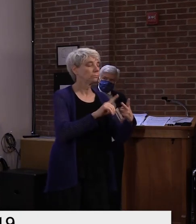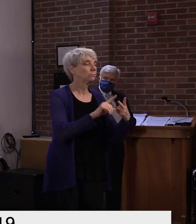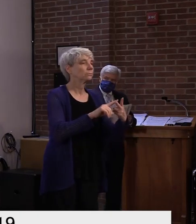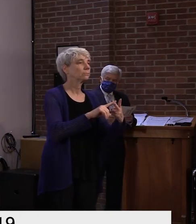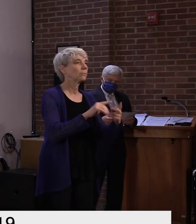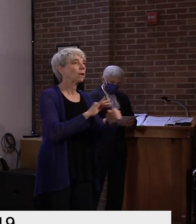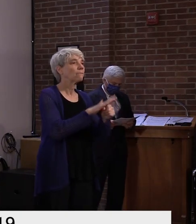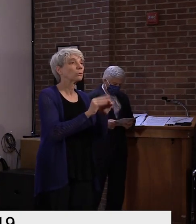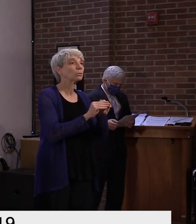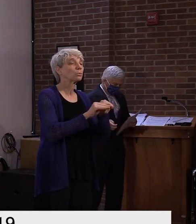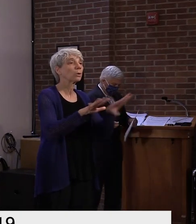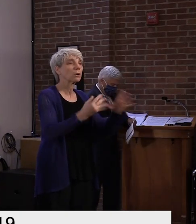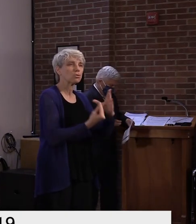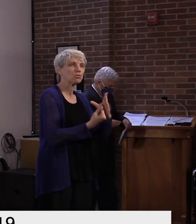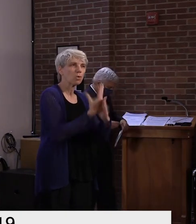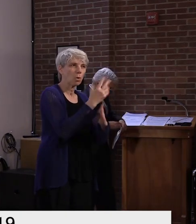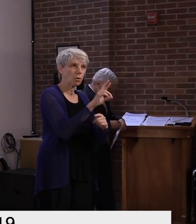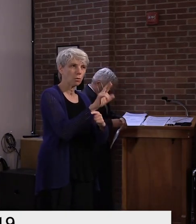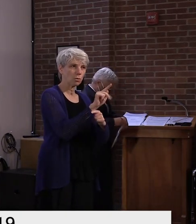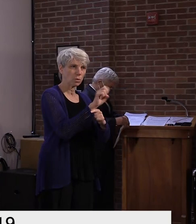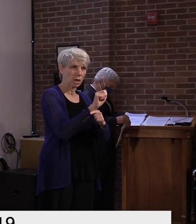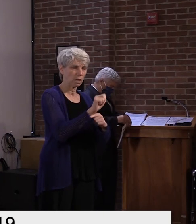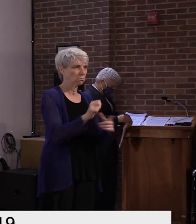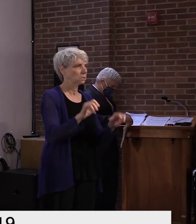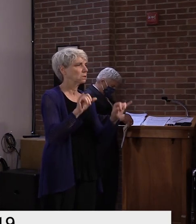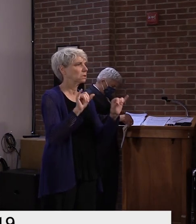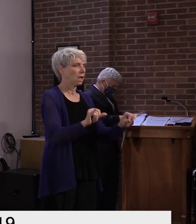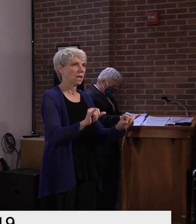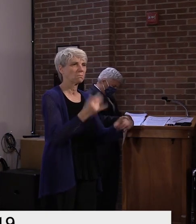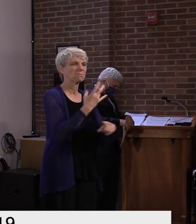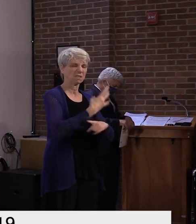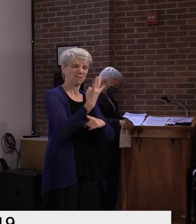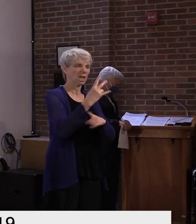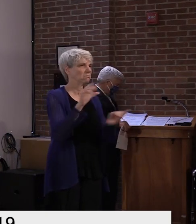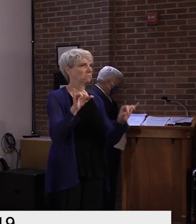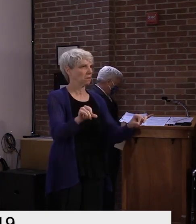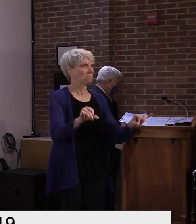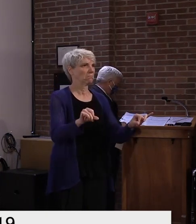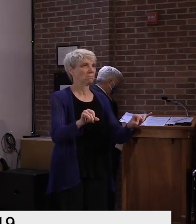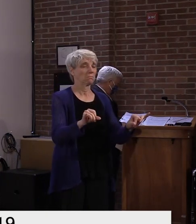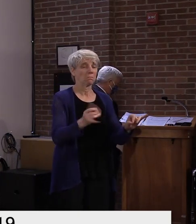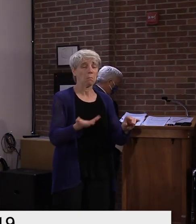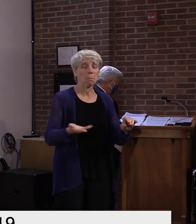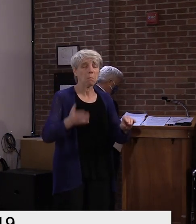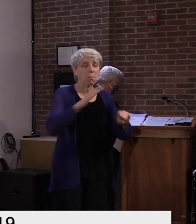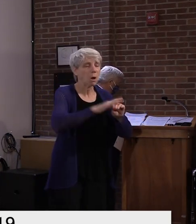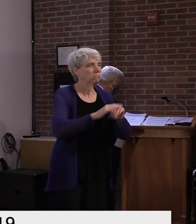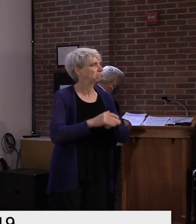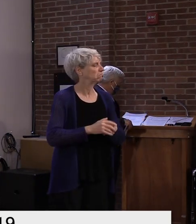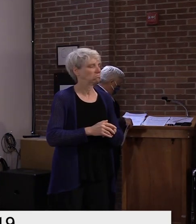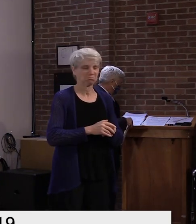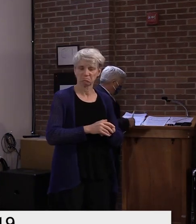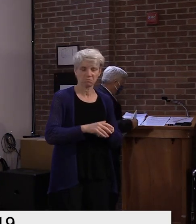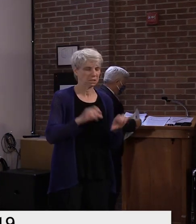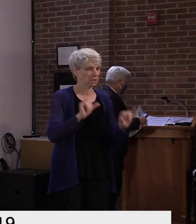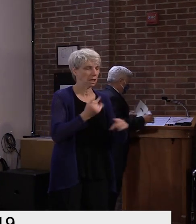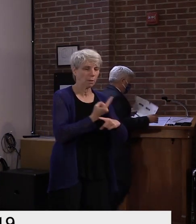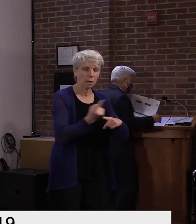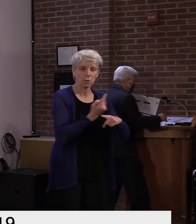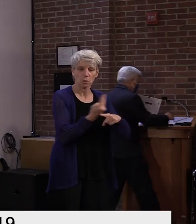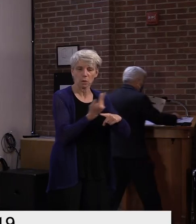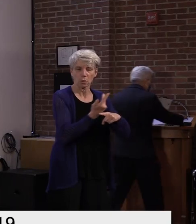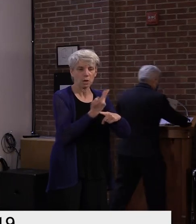growth is still rather stable, relatively low, and nothing of the sort that would give us a concern that